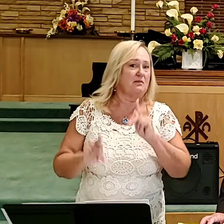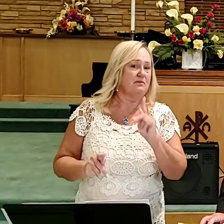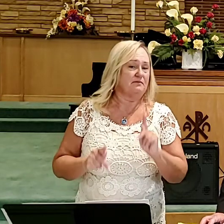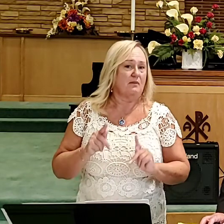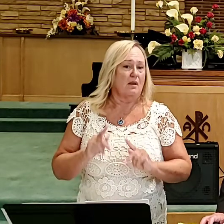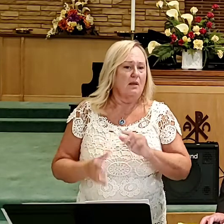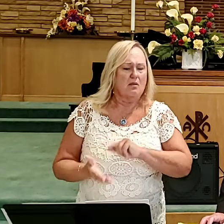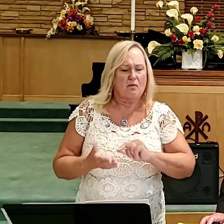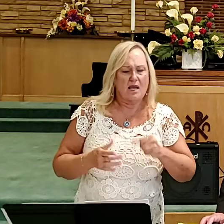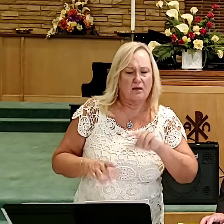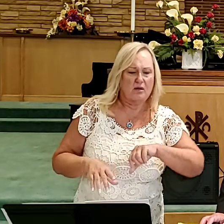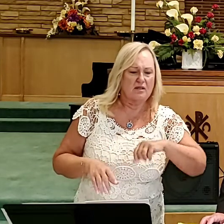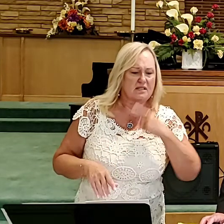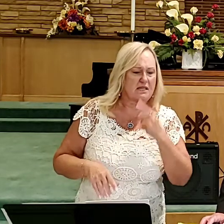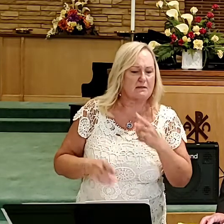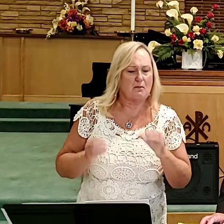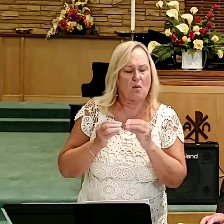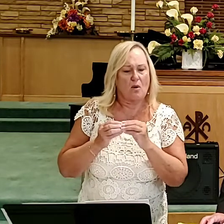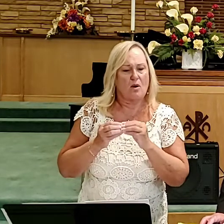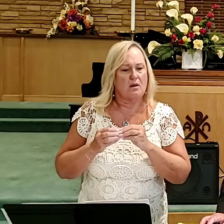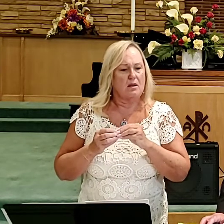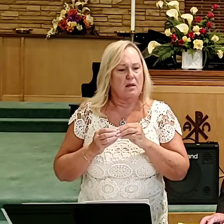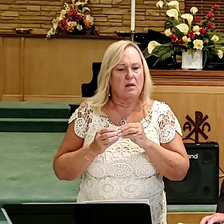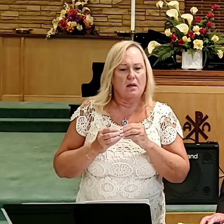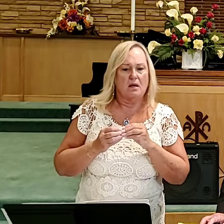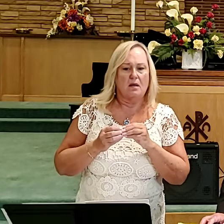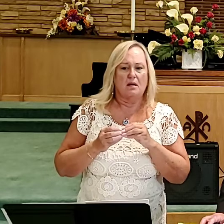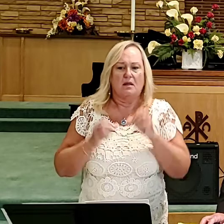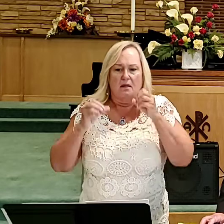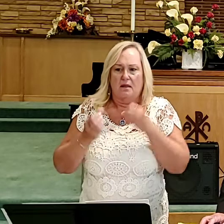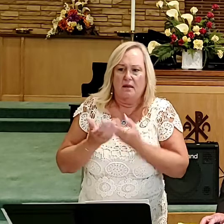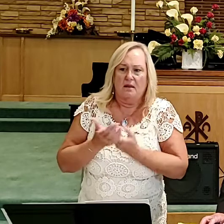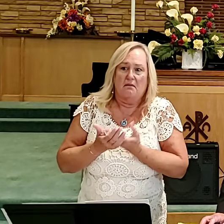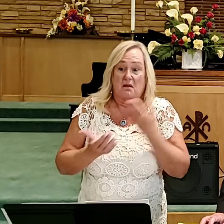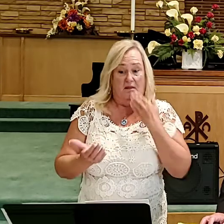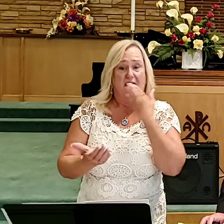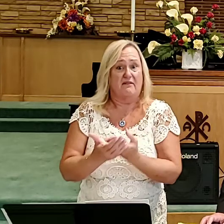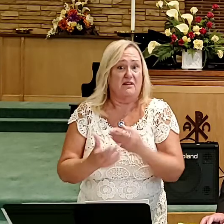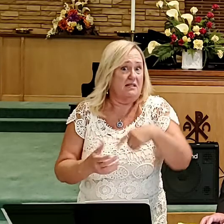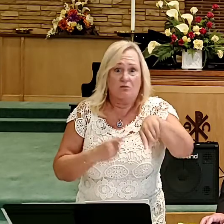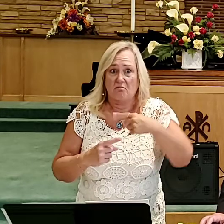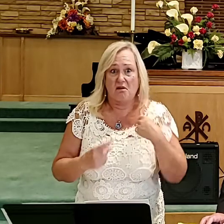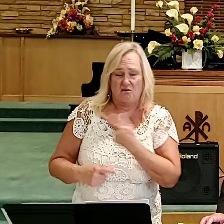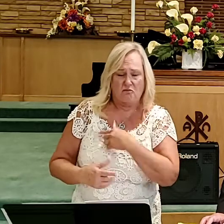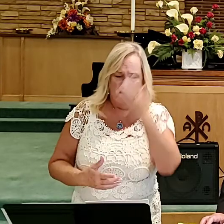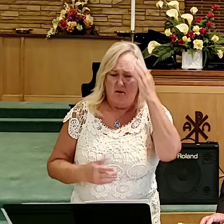The writer goes on to say the evidence is all around us. We know people are dying.